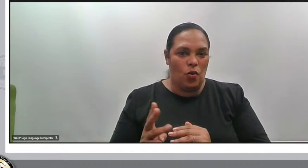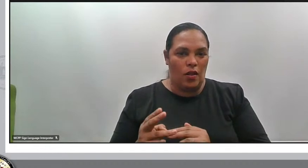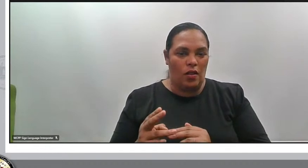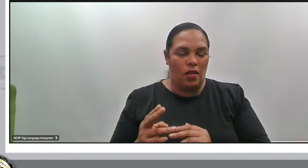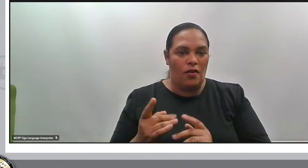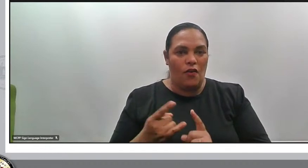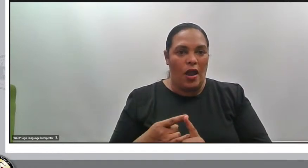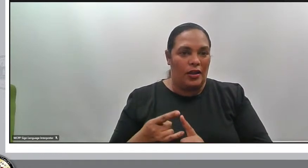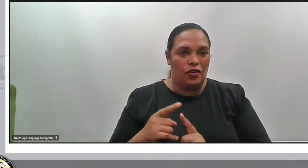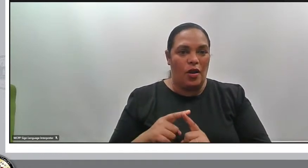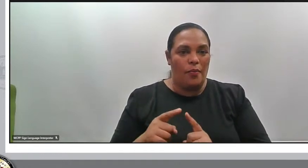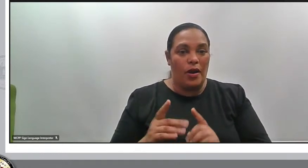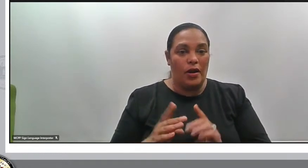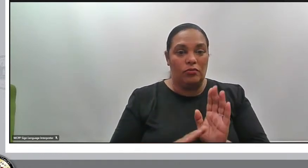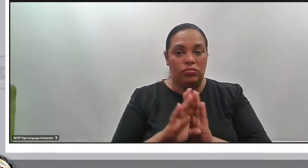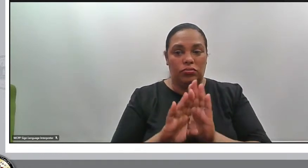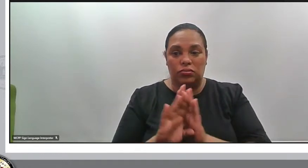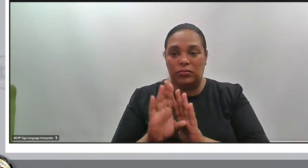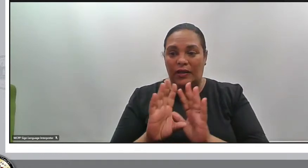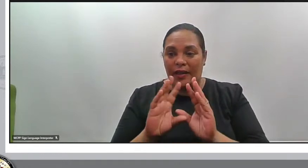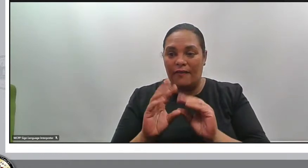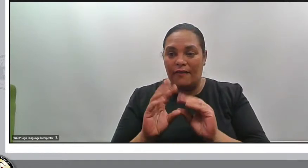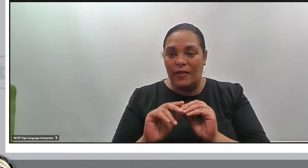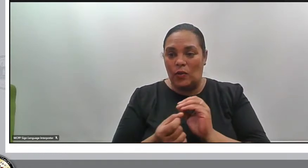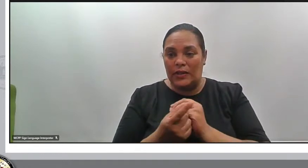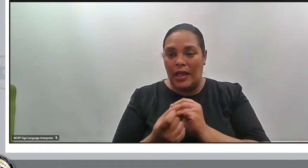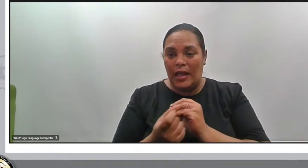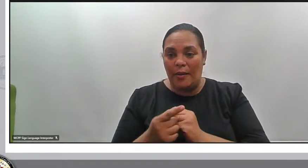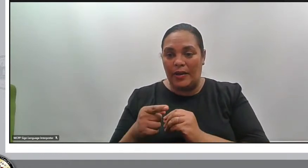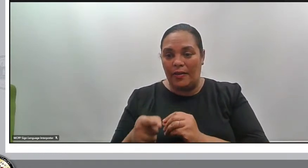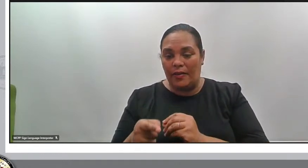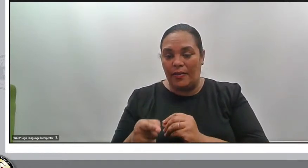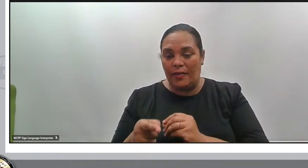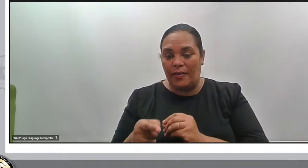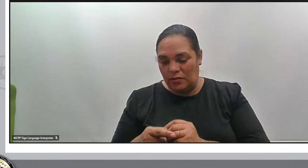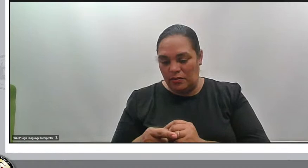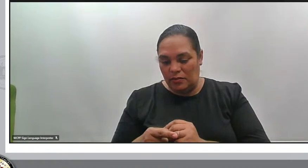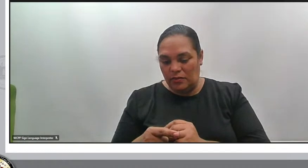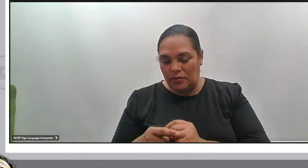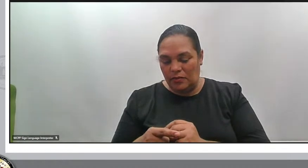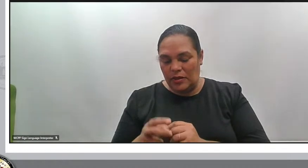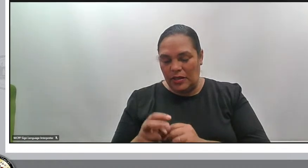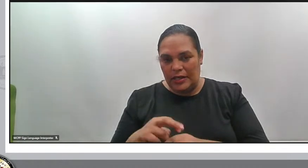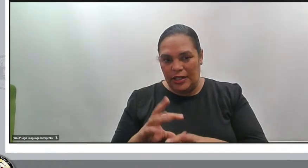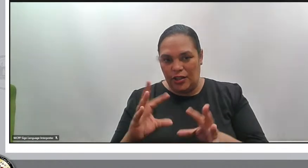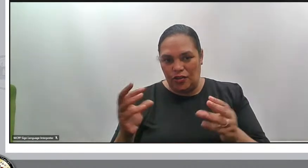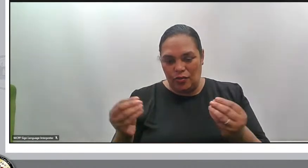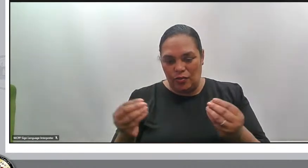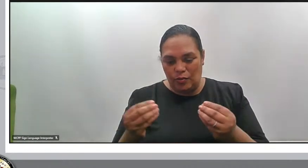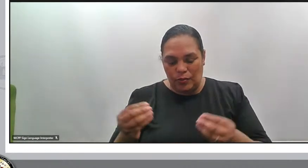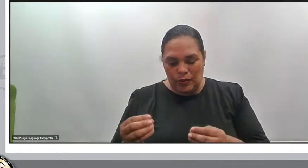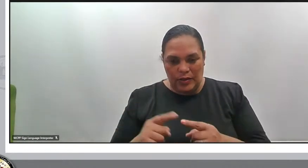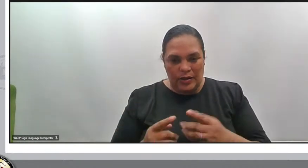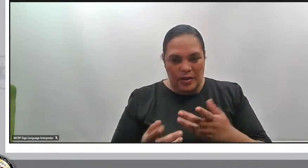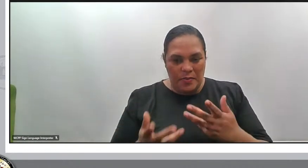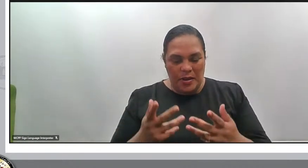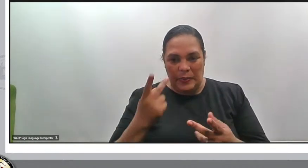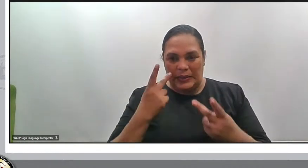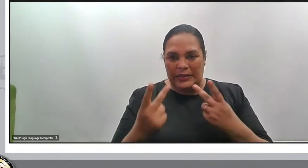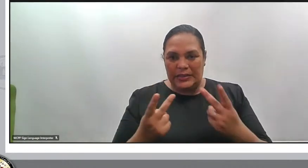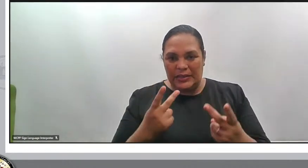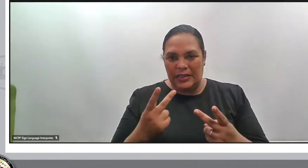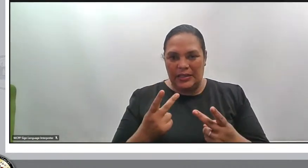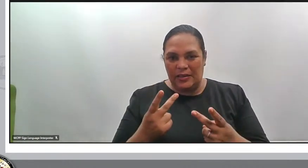And with all the increases and everything that is happening, those factors had to be factored in, and also probably see with